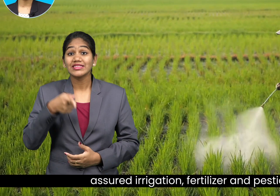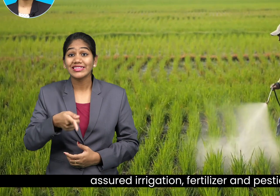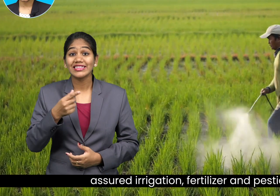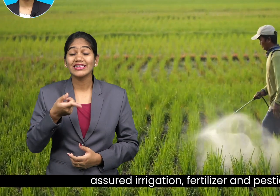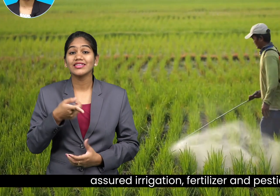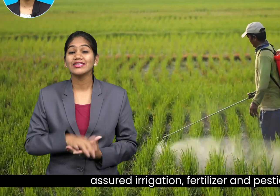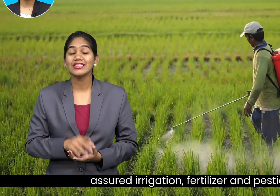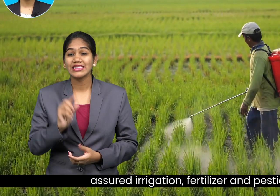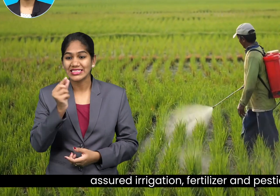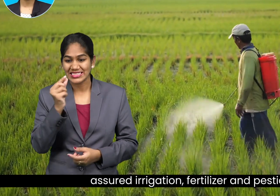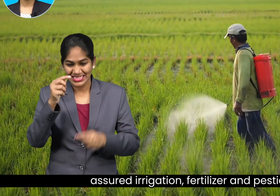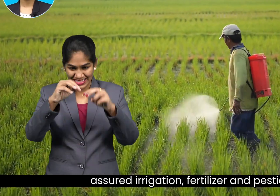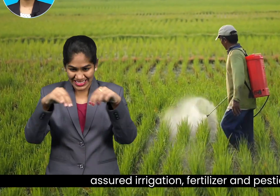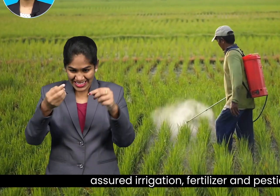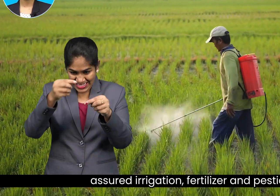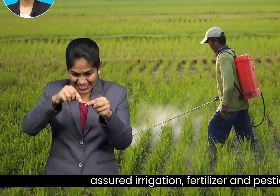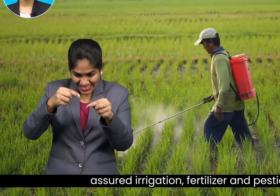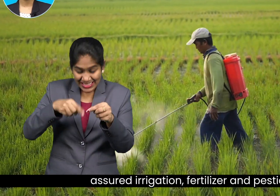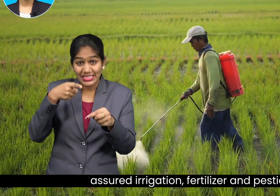Assured irrigation,